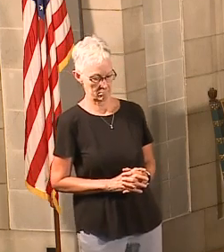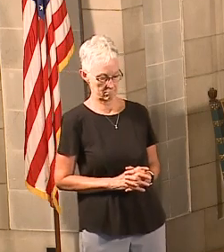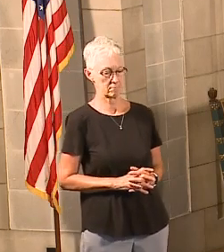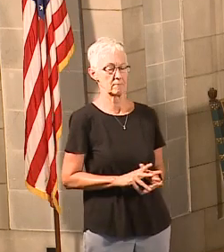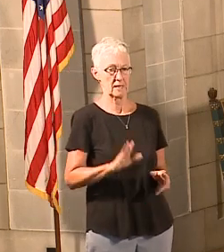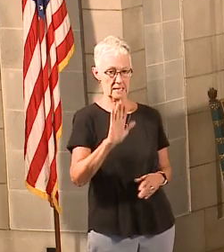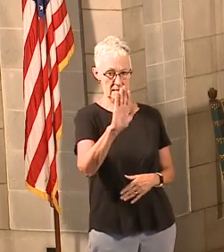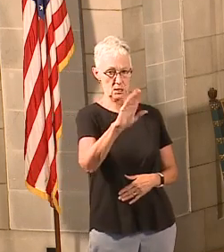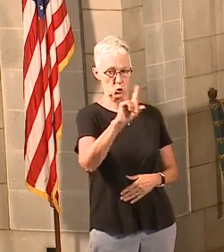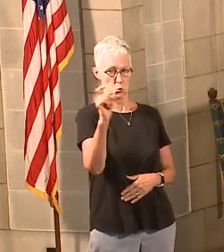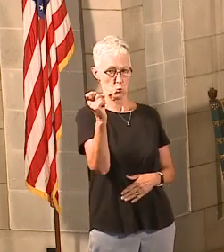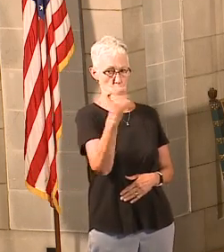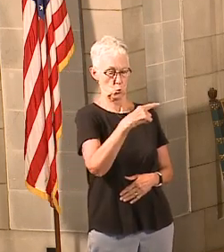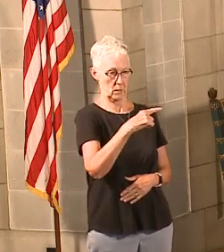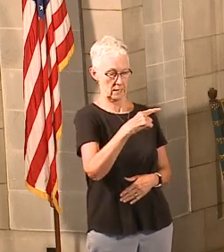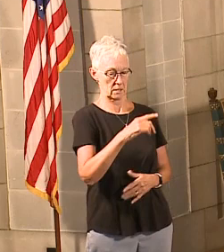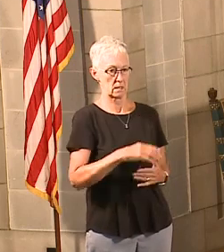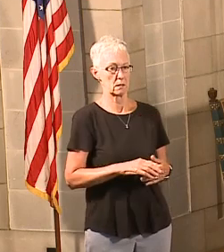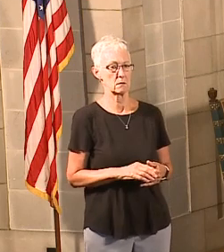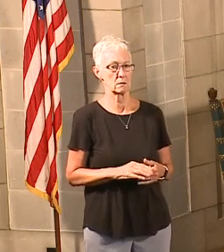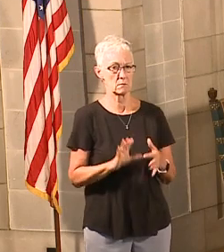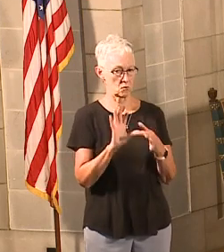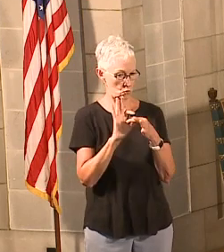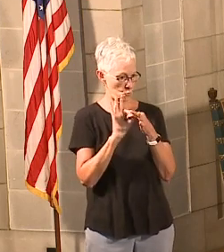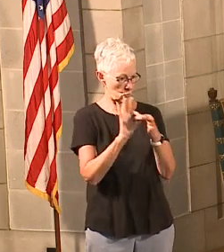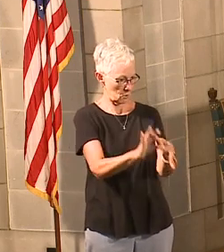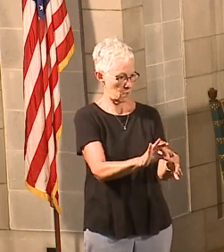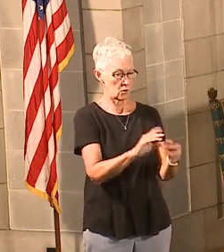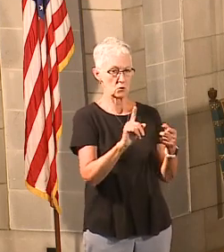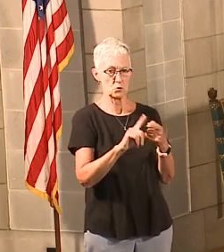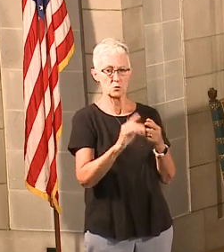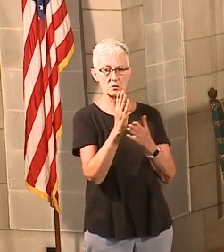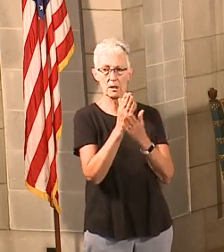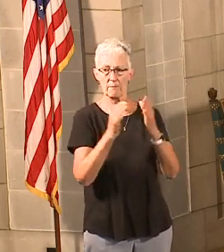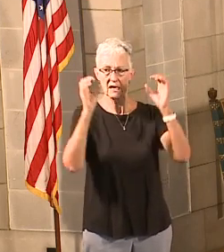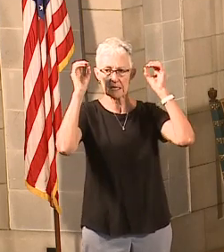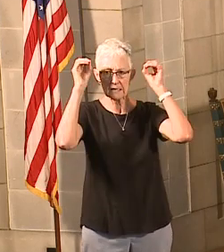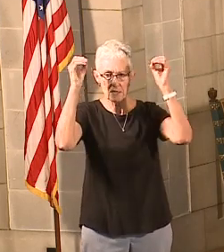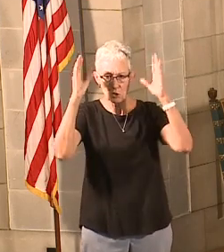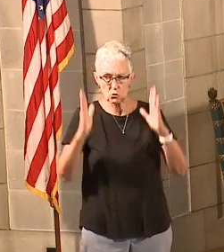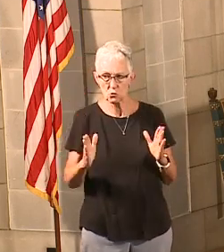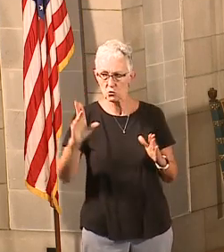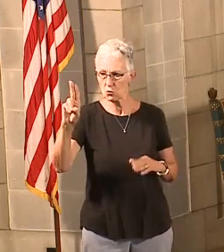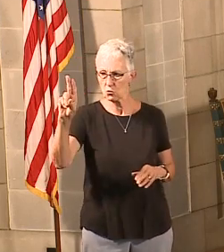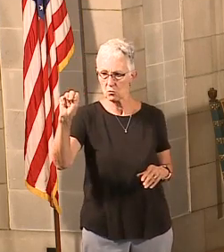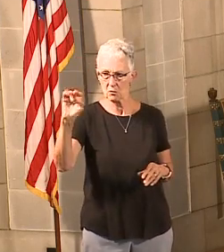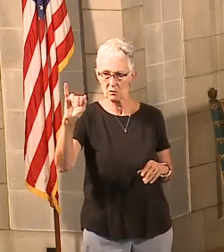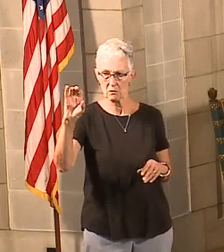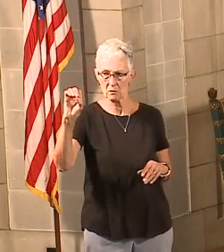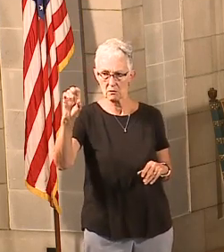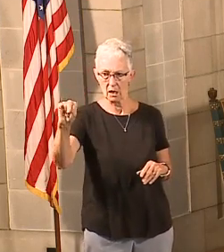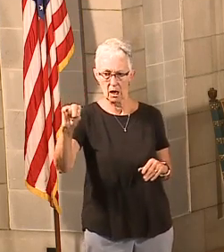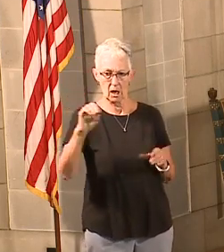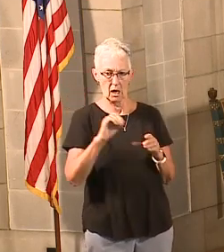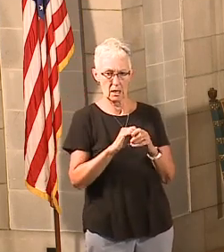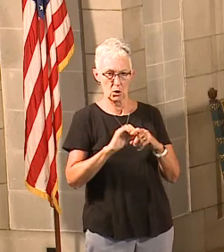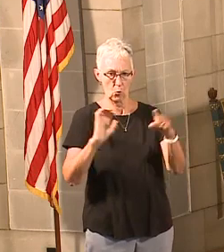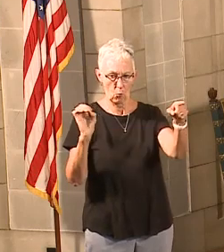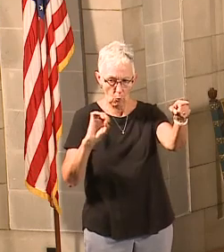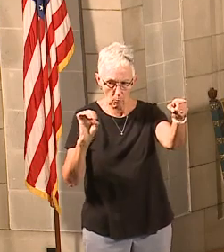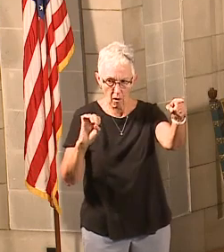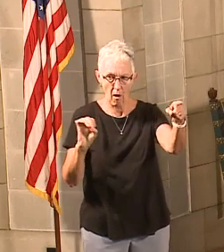the question was with regard to the couple of teachers' unions in Omaha and Lincoln have said they don't want to be in classrooms this